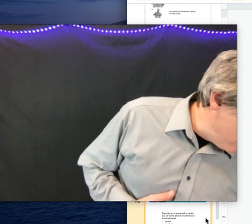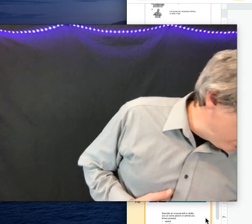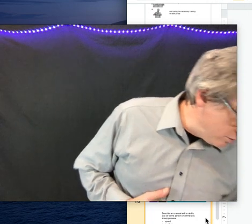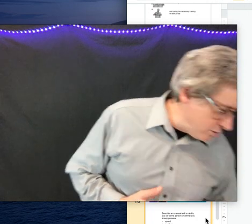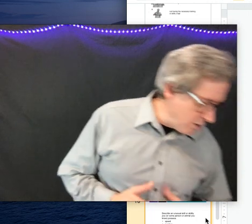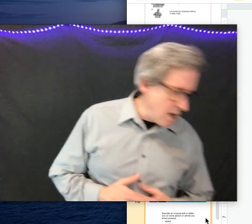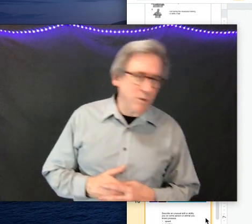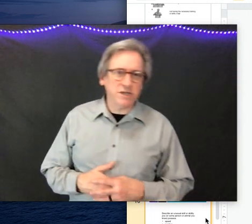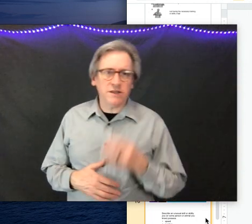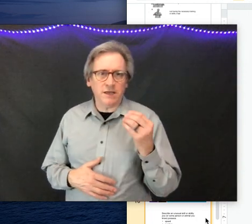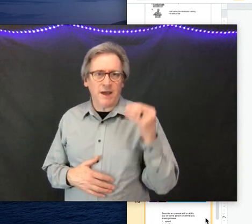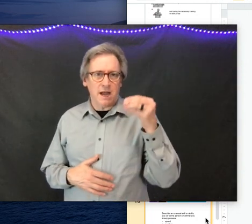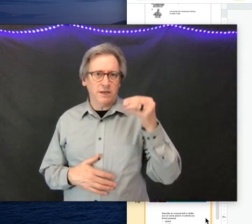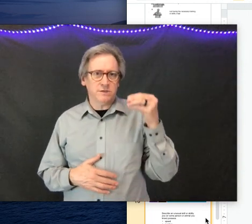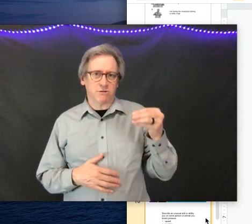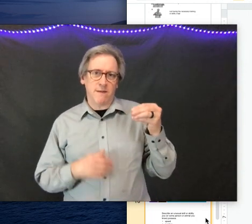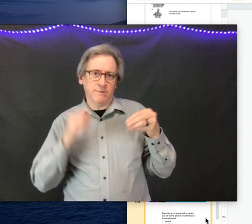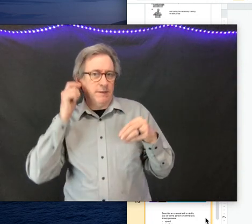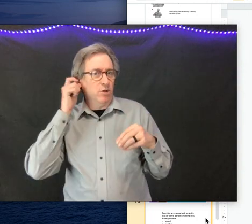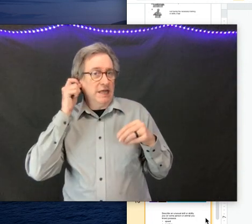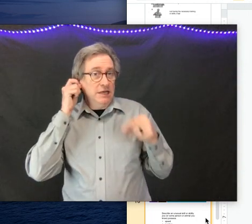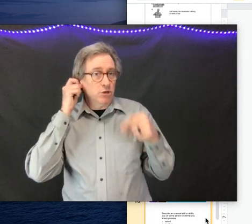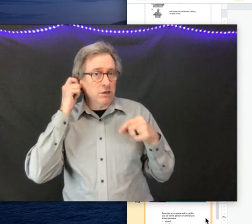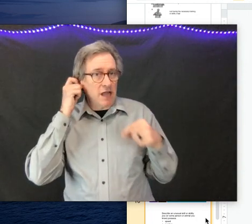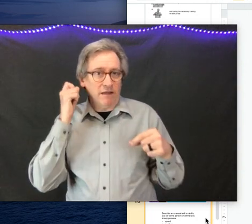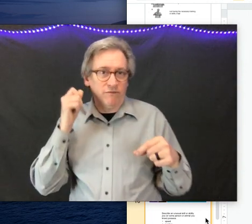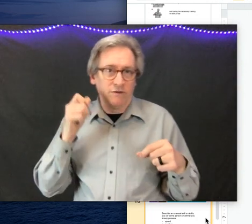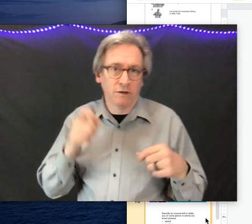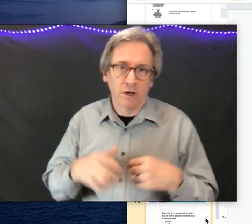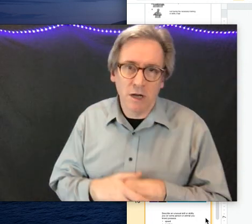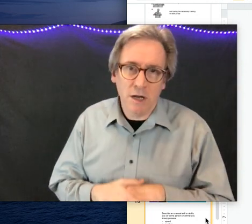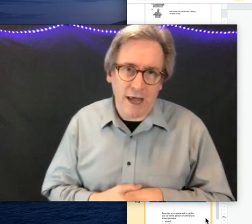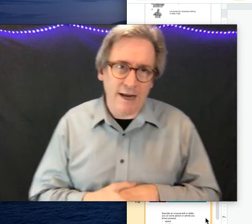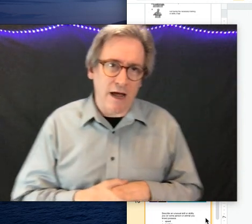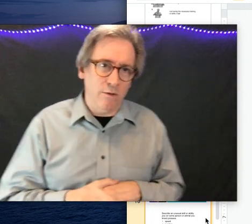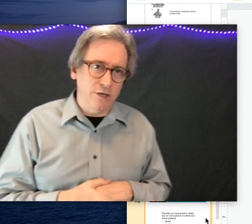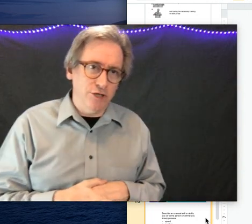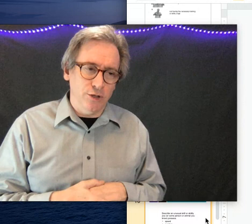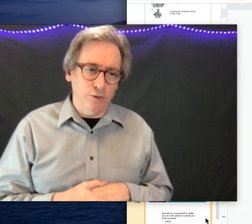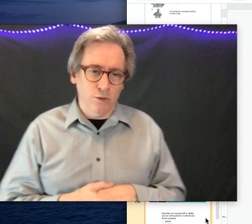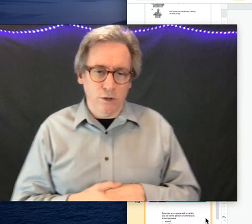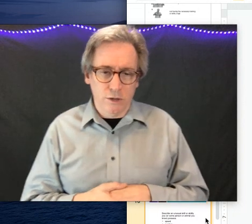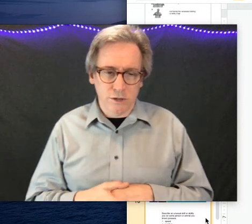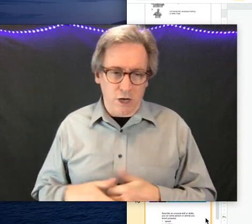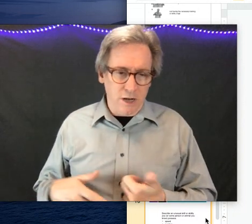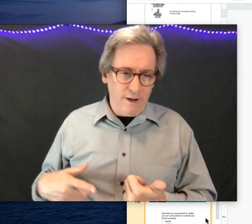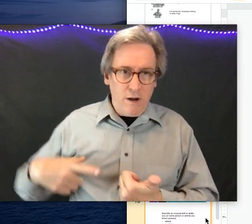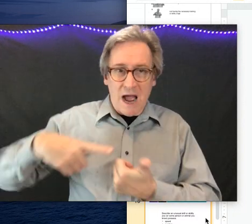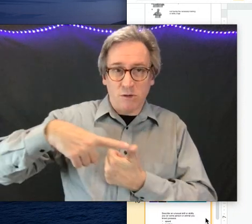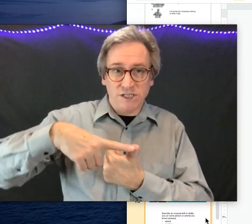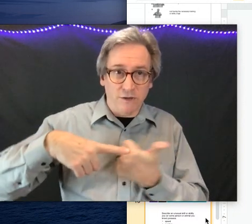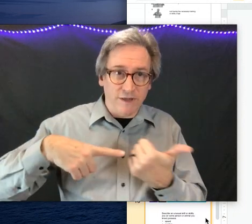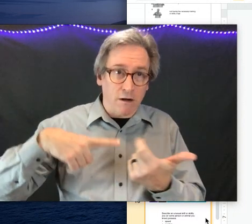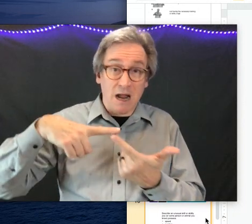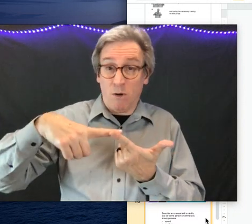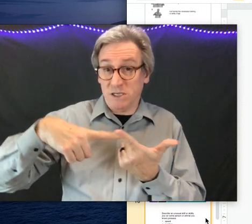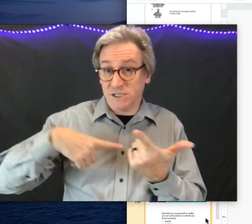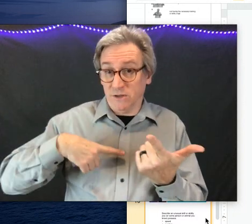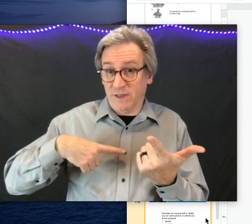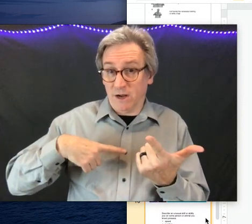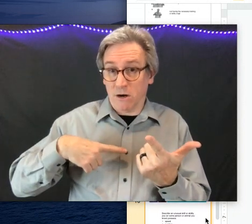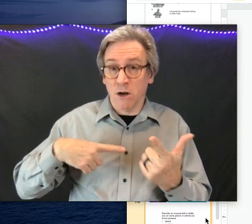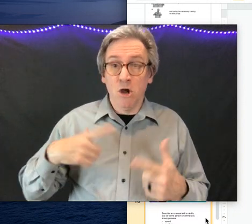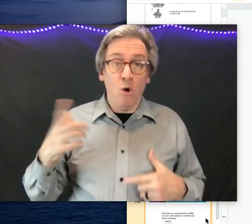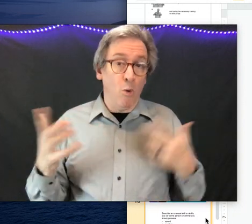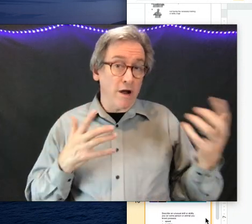But I want you to think about how do you describe the people in your life, and how would you talk about how skilled they are, how